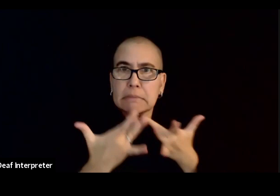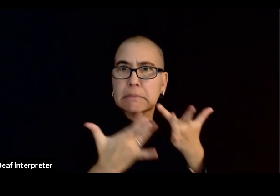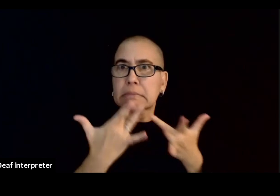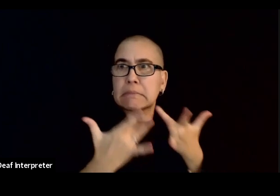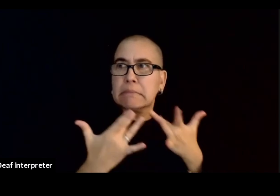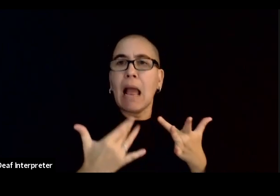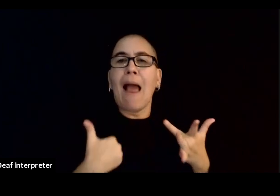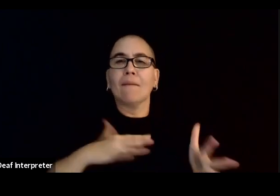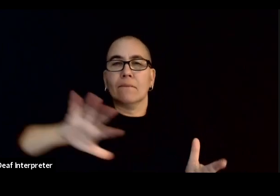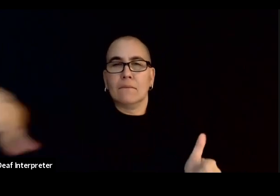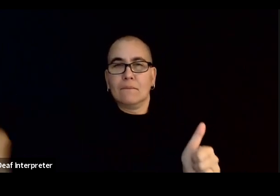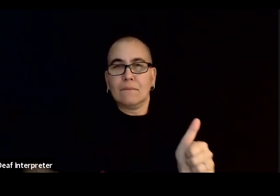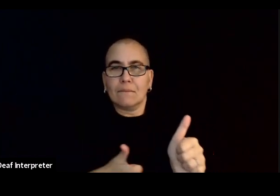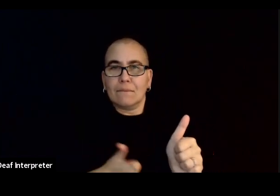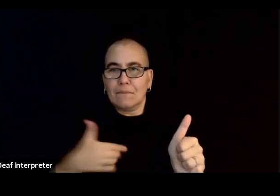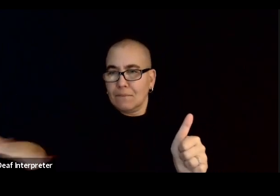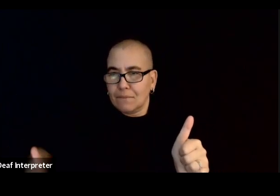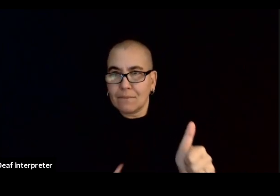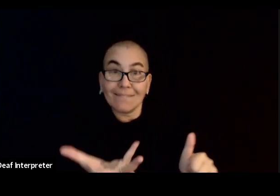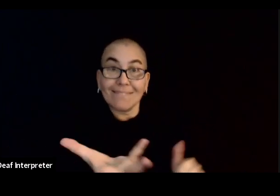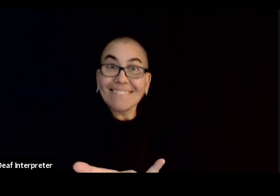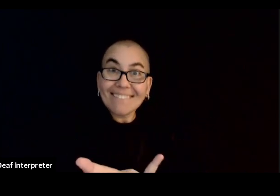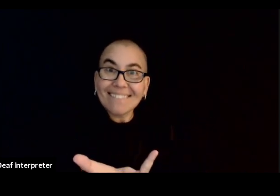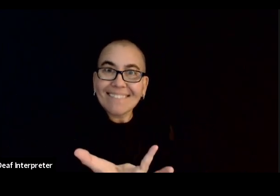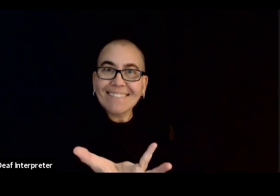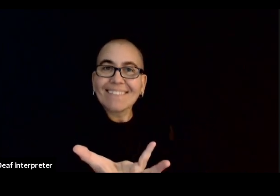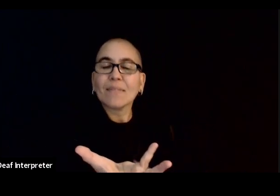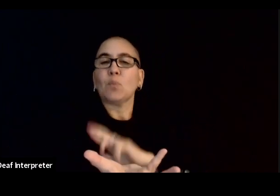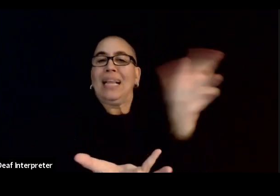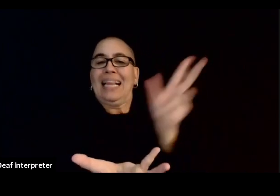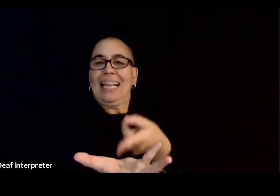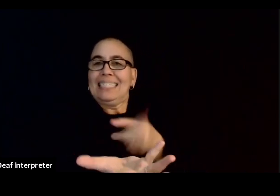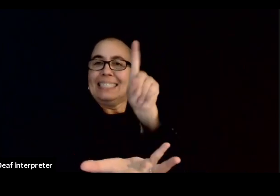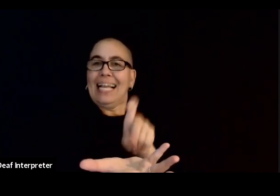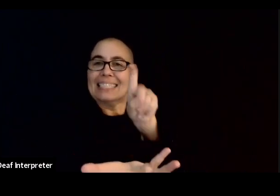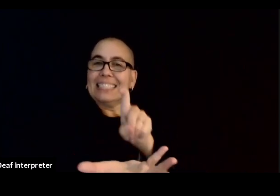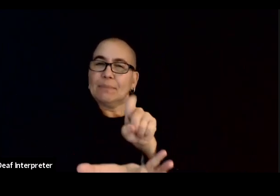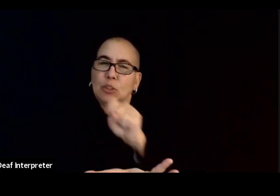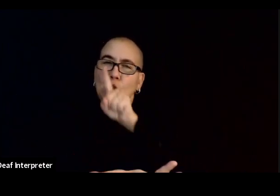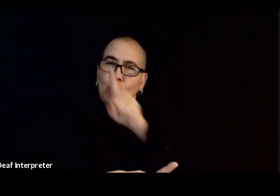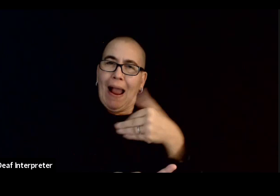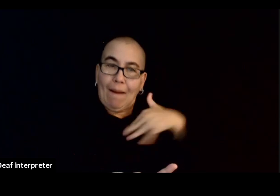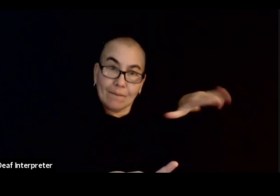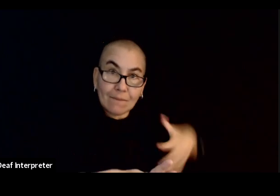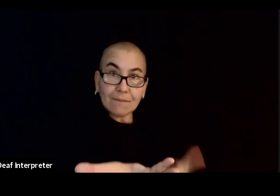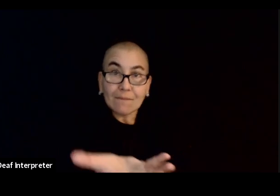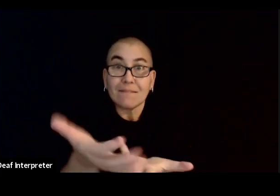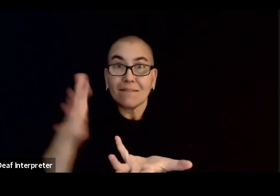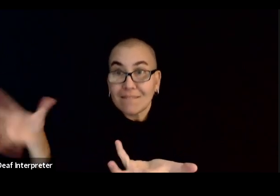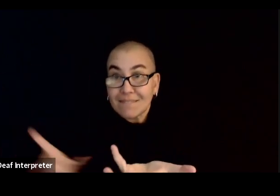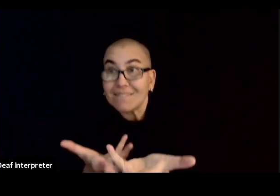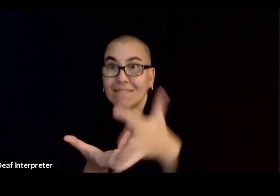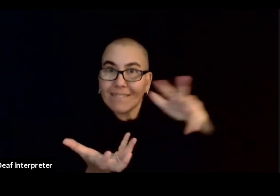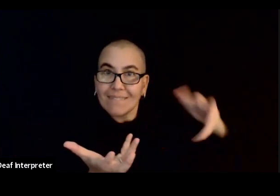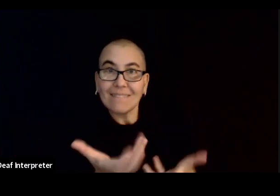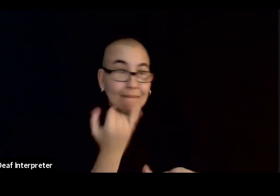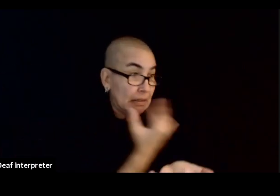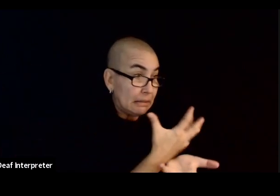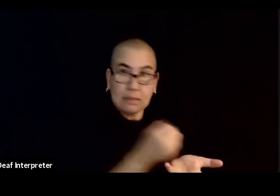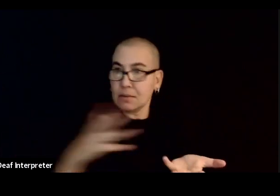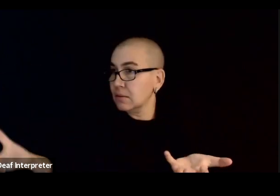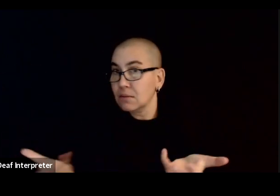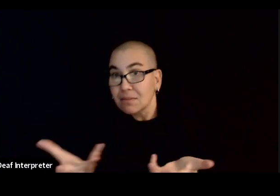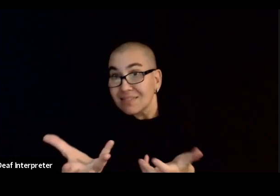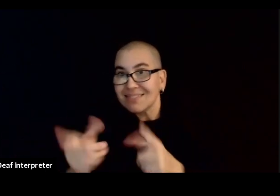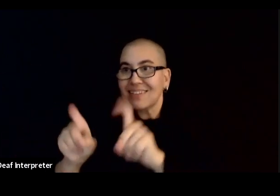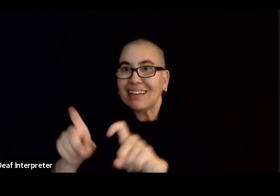of any type of testing supplies, that our system is robust enough in Minnesota.